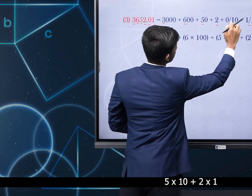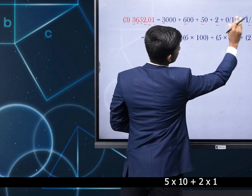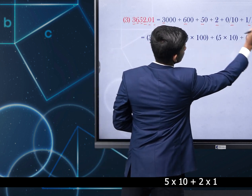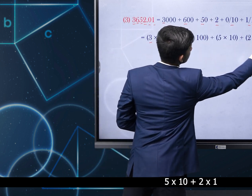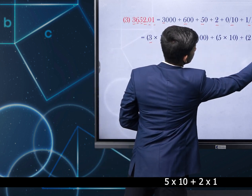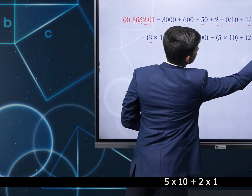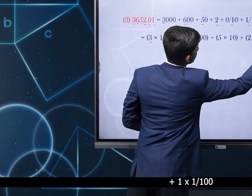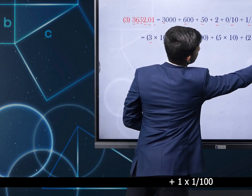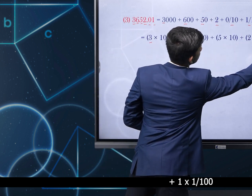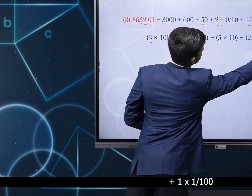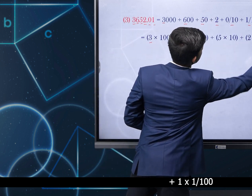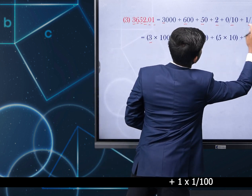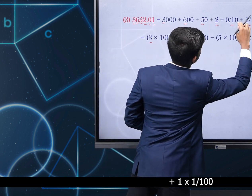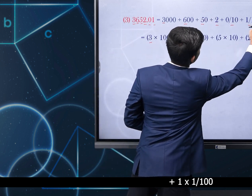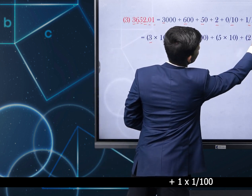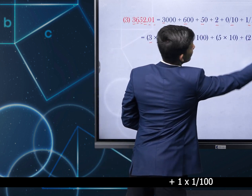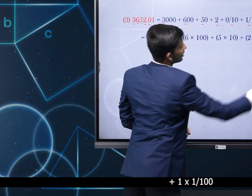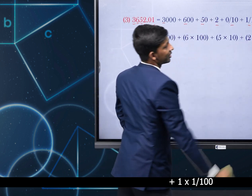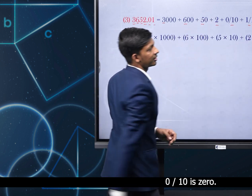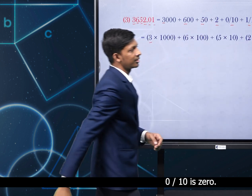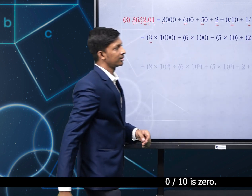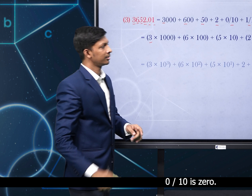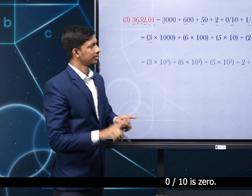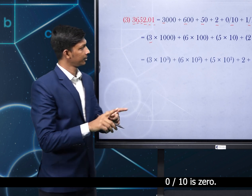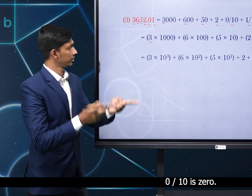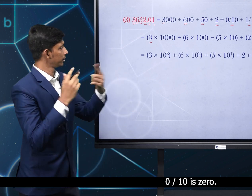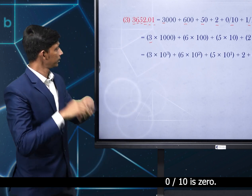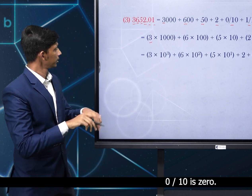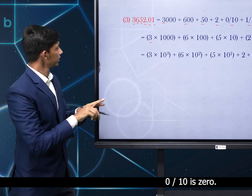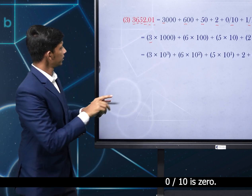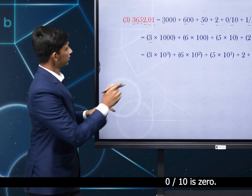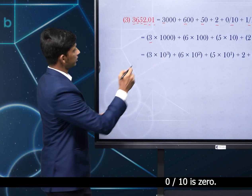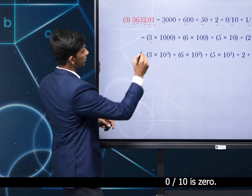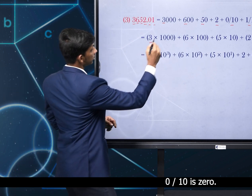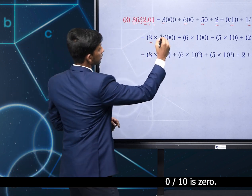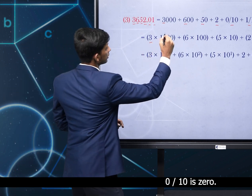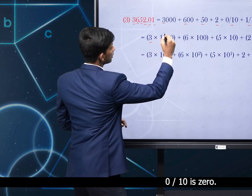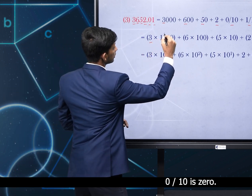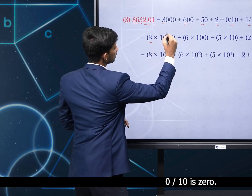into 1 plus 1 into 1 by 100. 0 by 10 is 0.